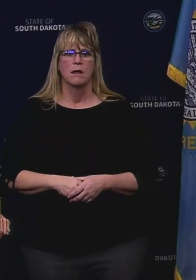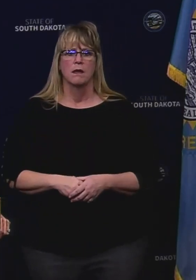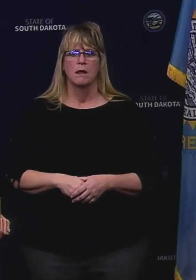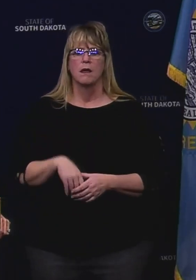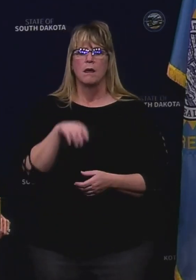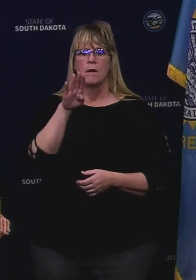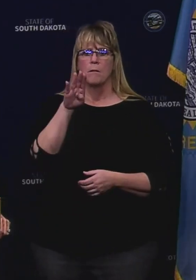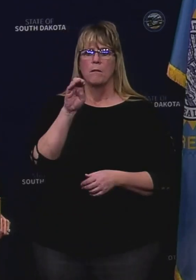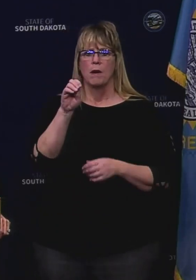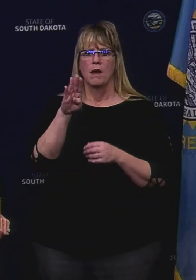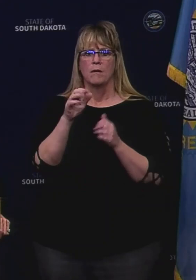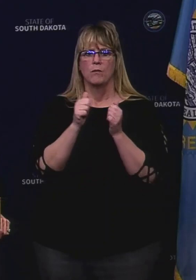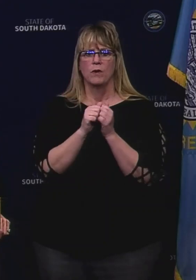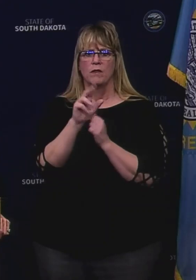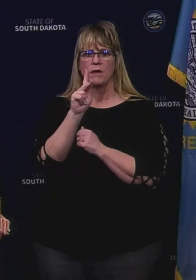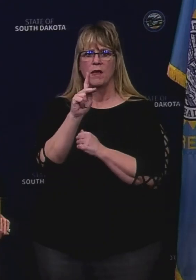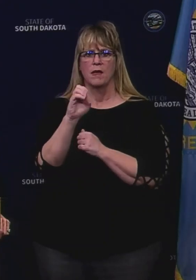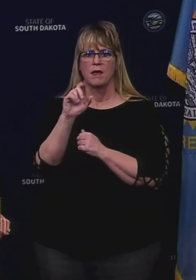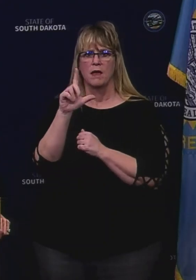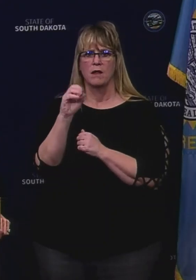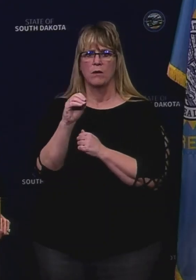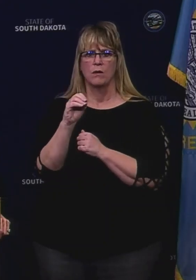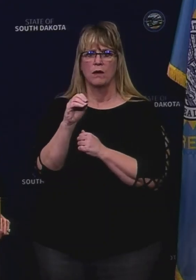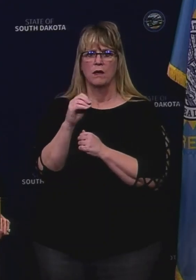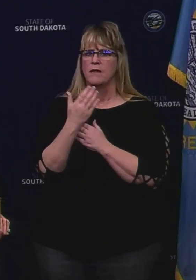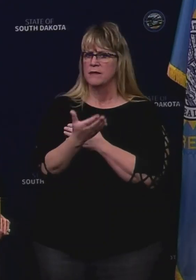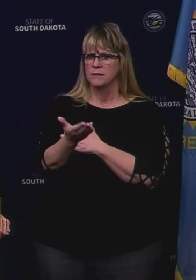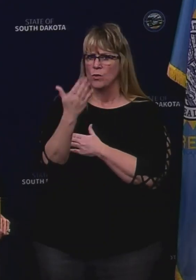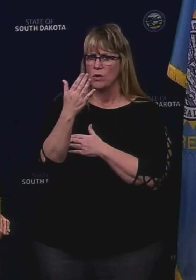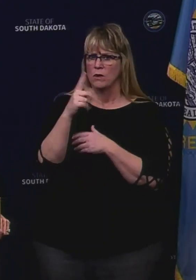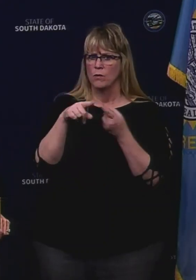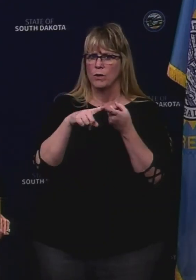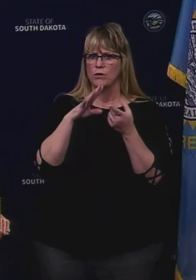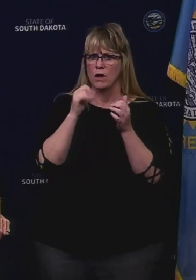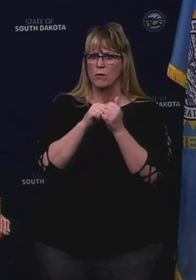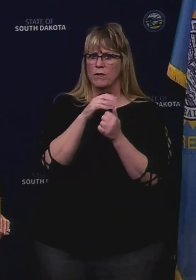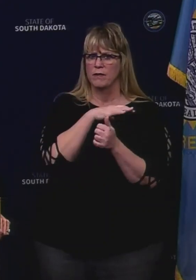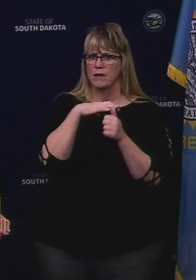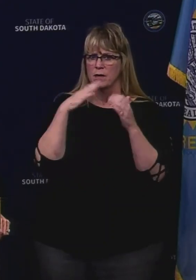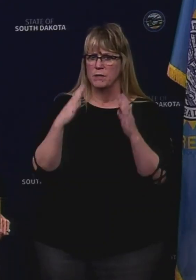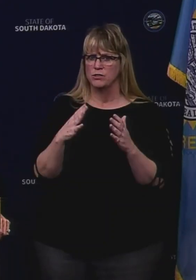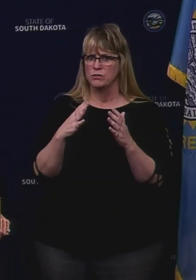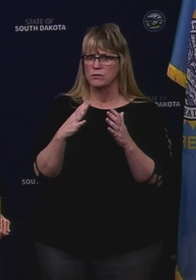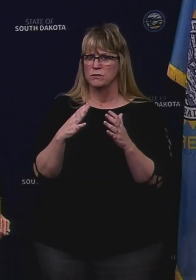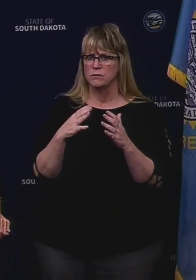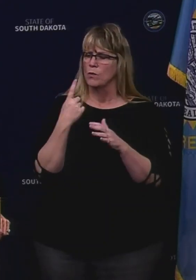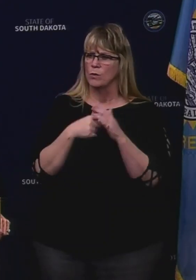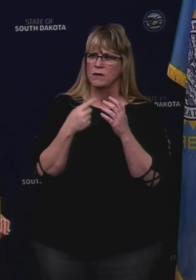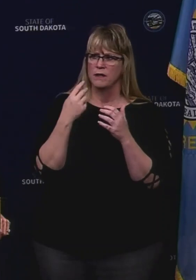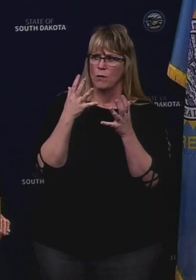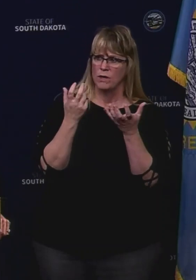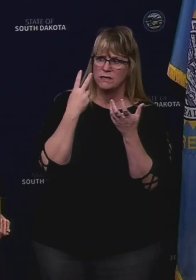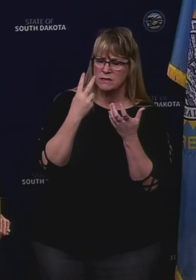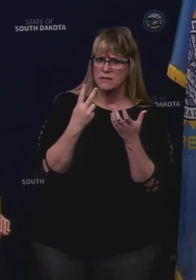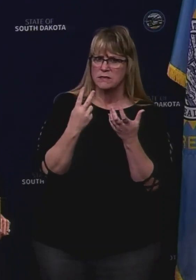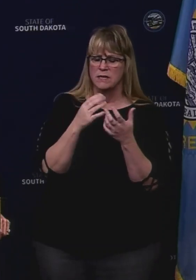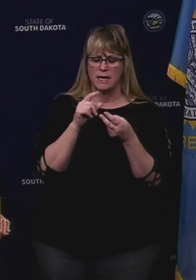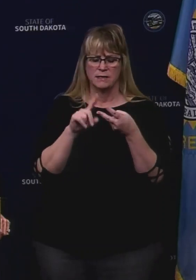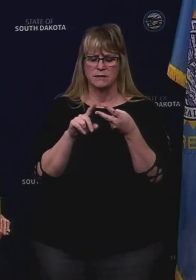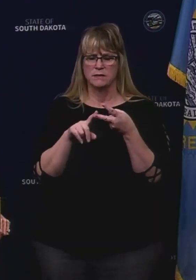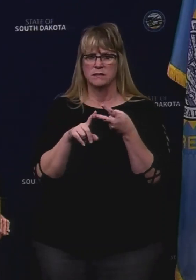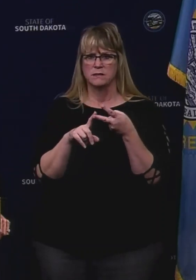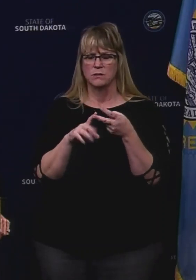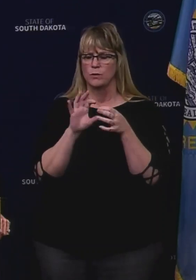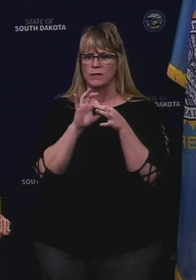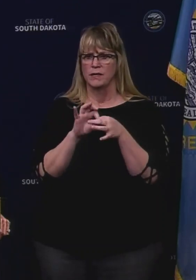Mercer, Keller Land. When you talked to the county commissioners today, what was top of their list in terms of what they'd like to see? And then secondly,